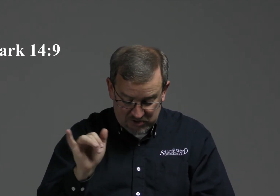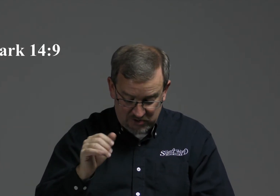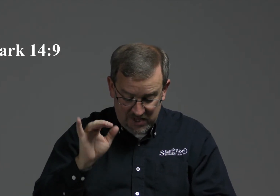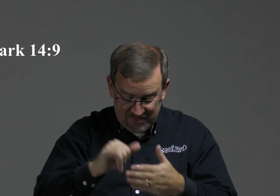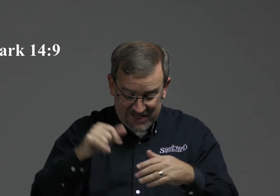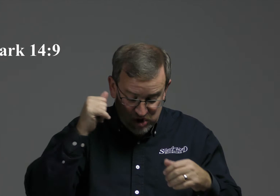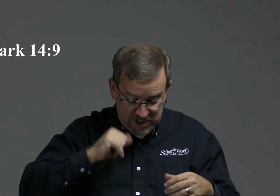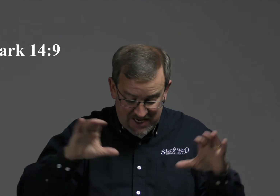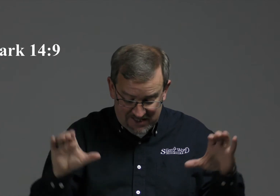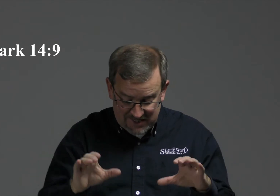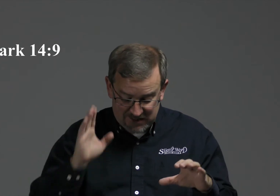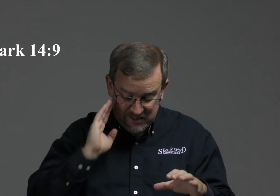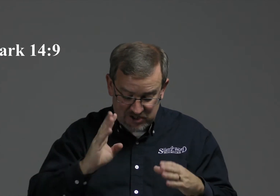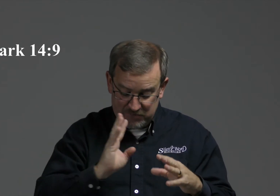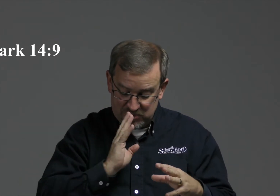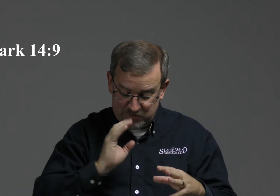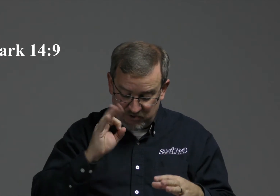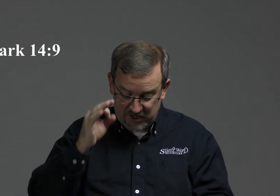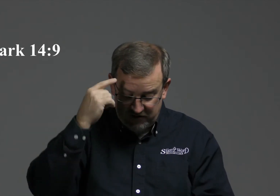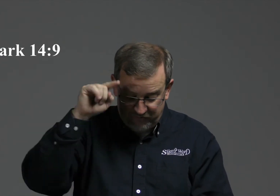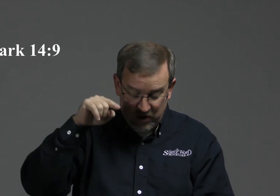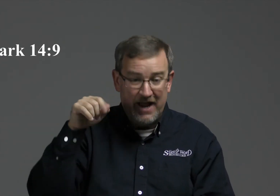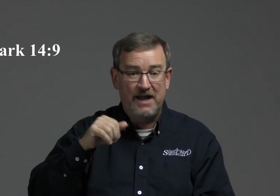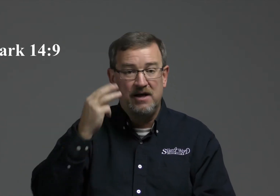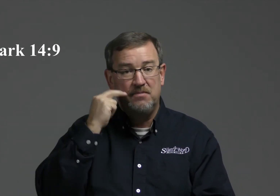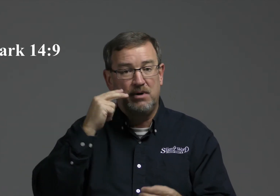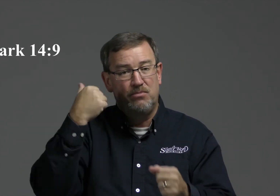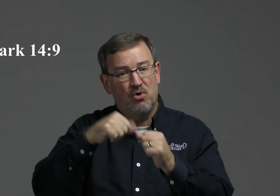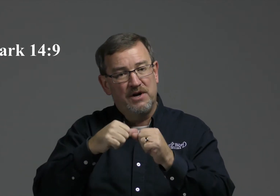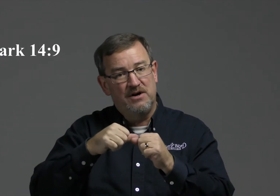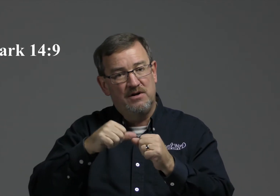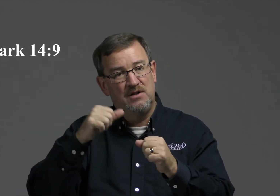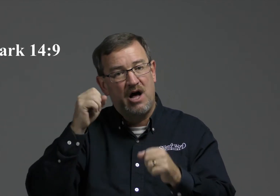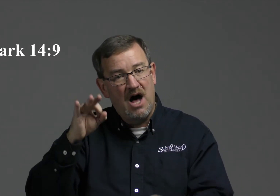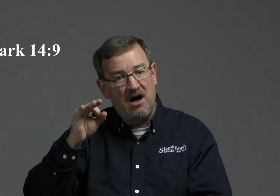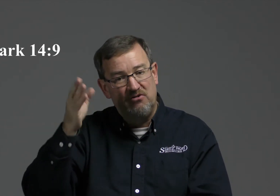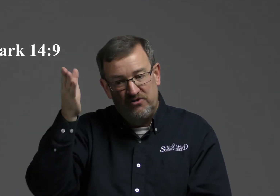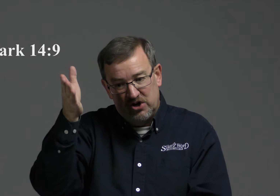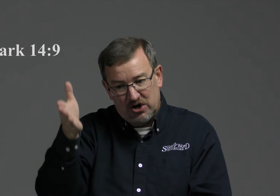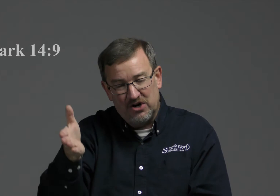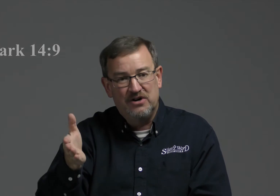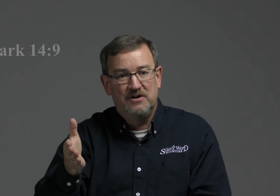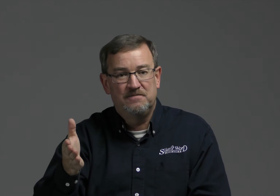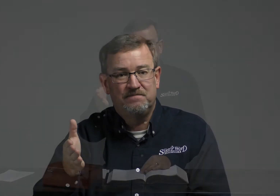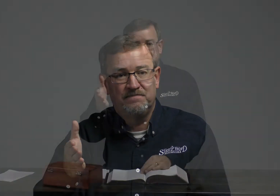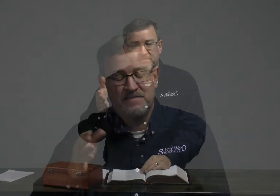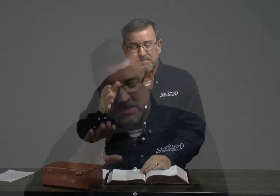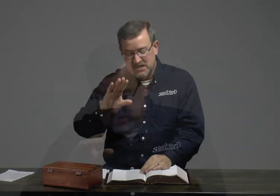also that she hath done shall be spoken of for a memorial of her.